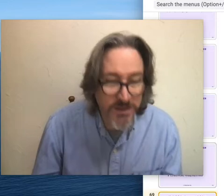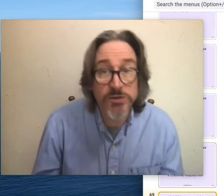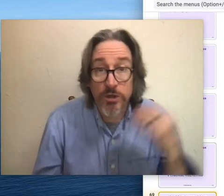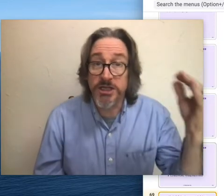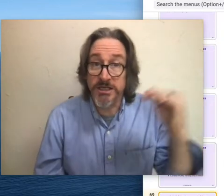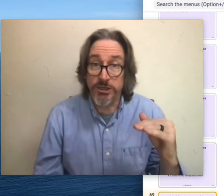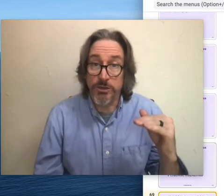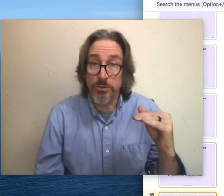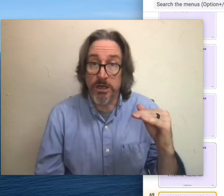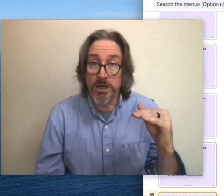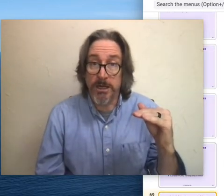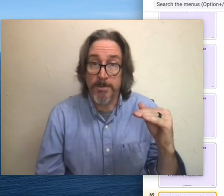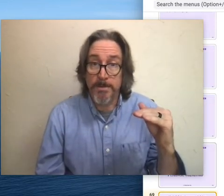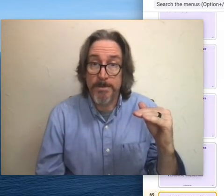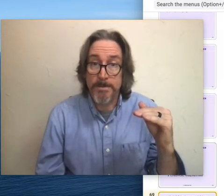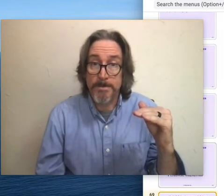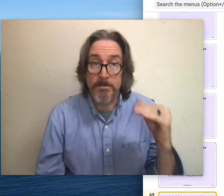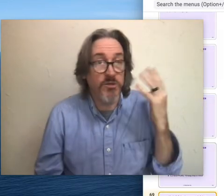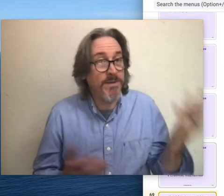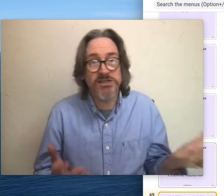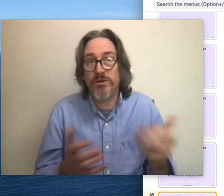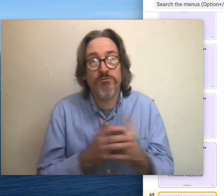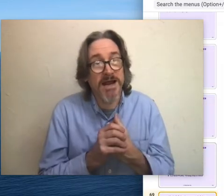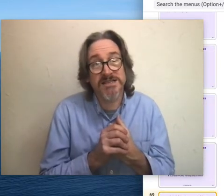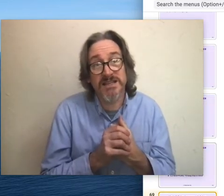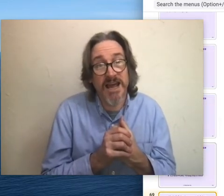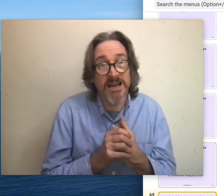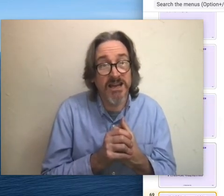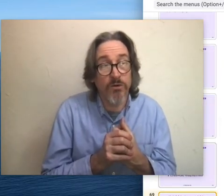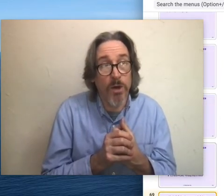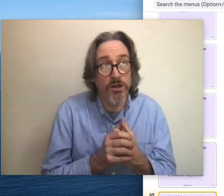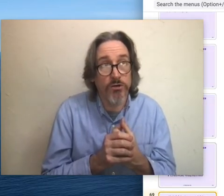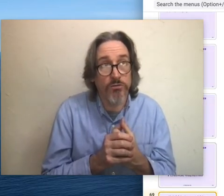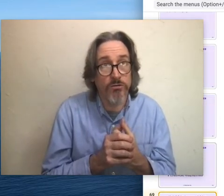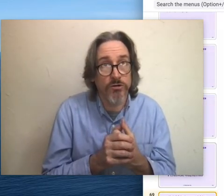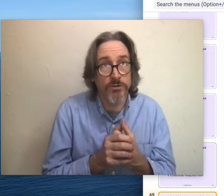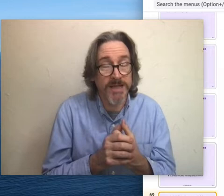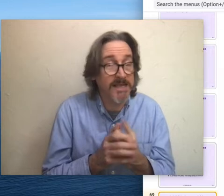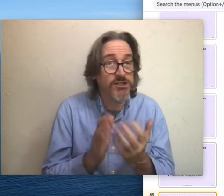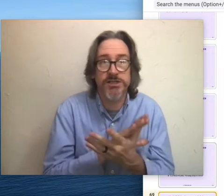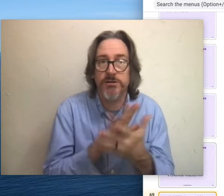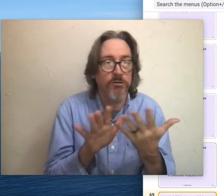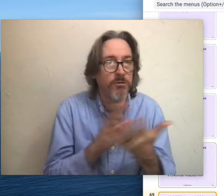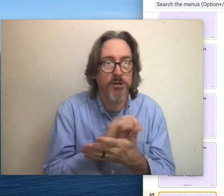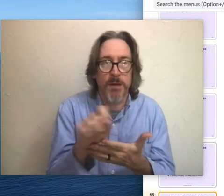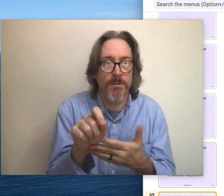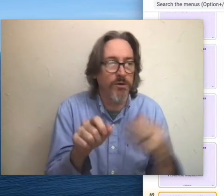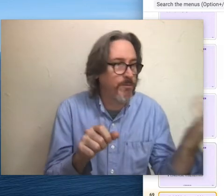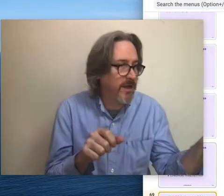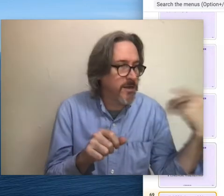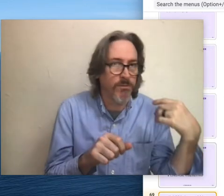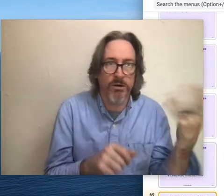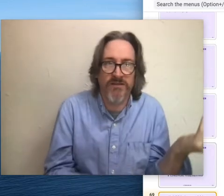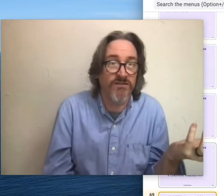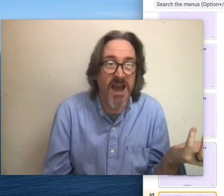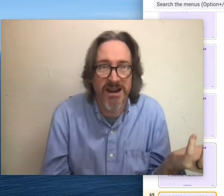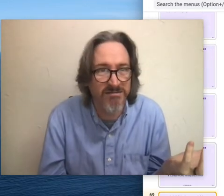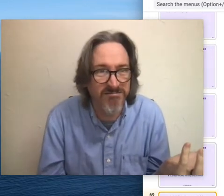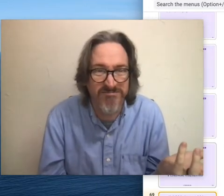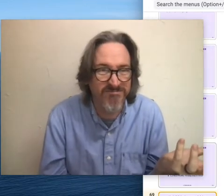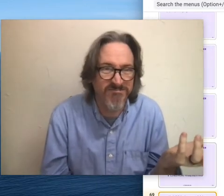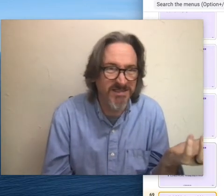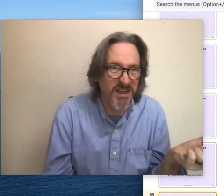So that's worksheet 2. The best way of practicing that while you're doing that is just come up with, pick a number. If you've